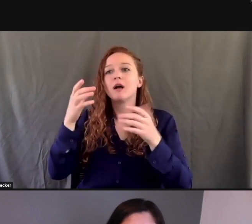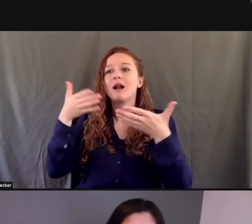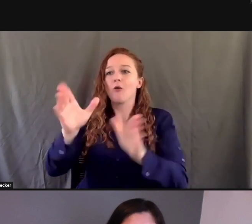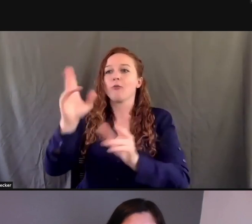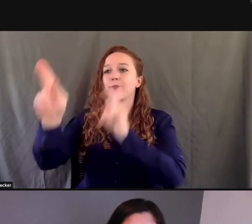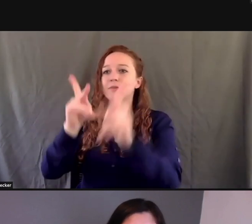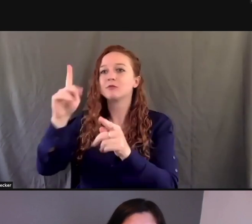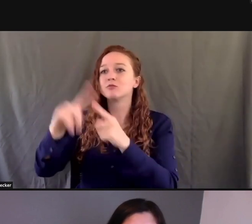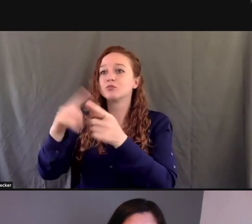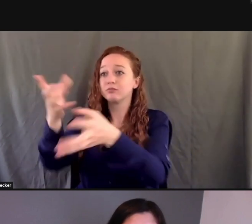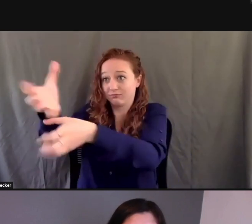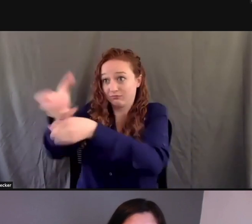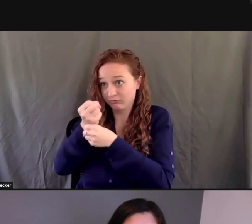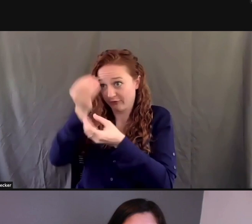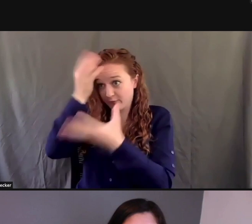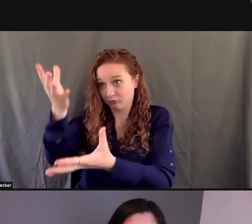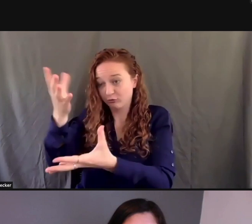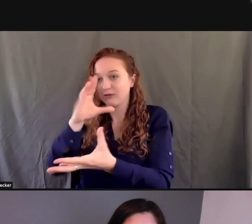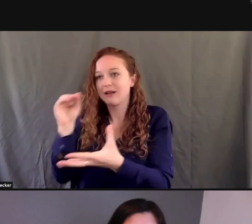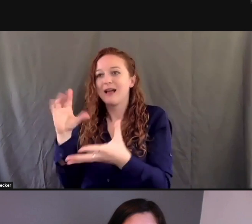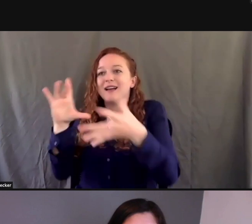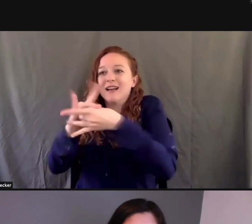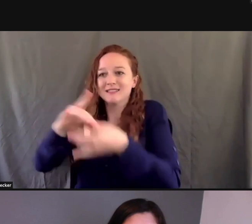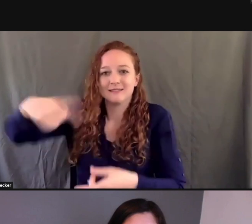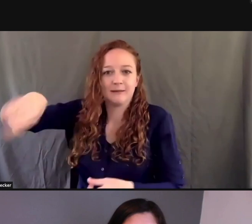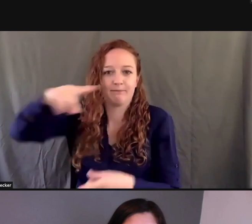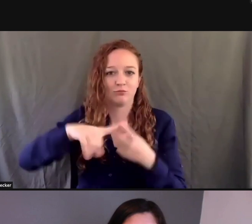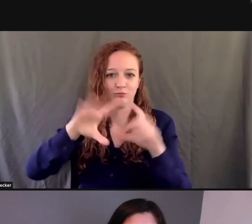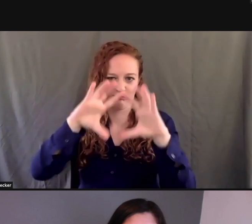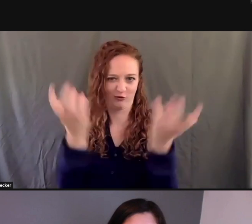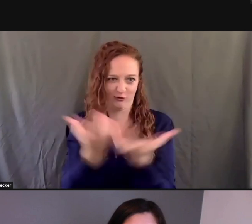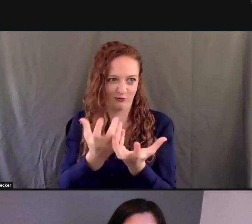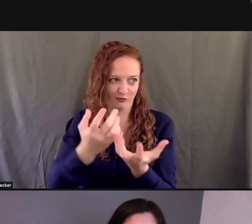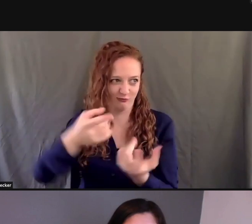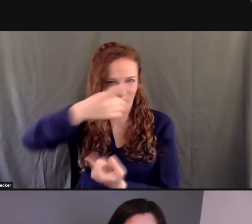two. And number three, knowledge, understanding the topic.